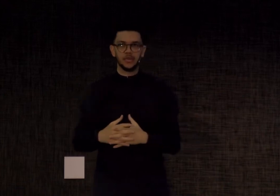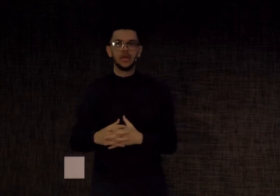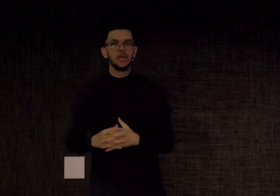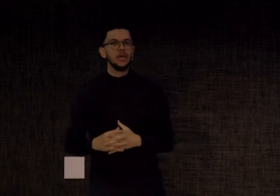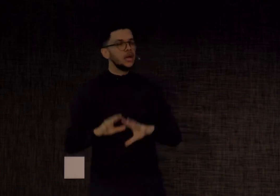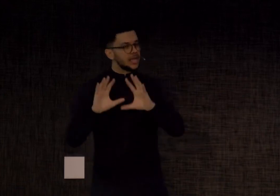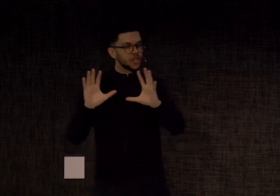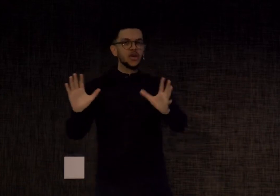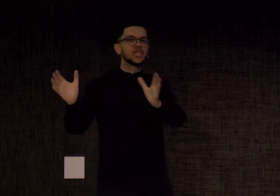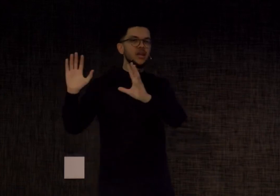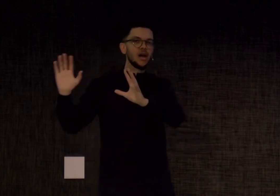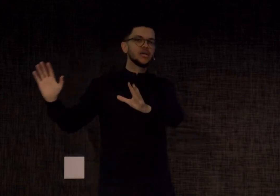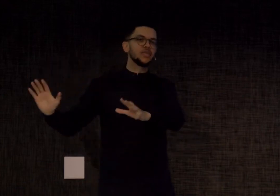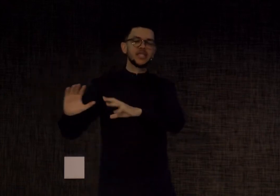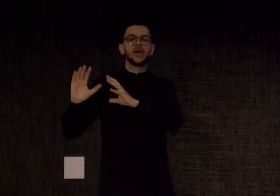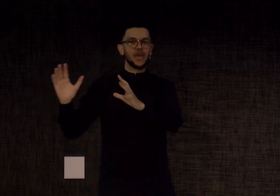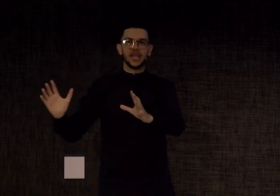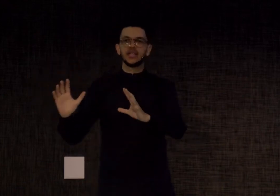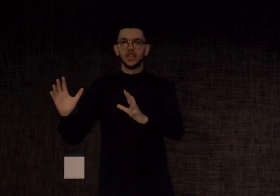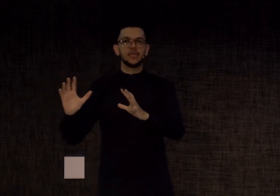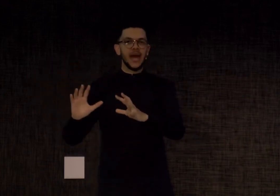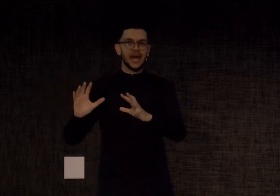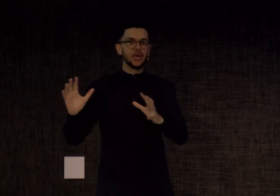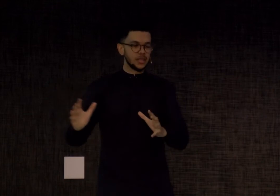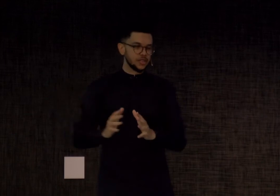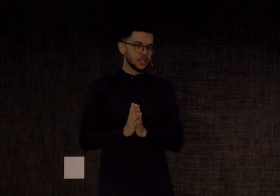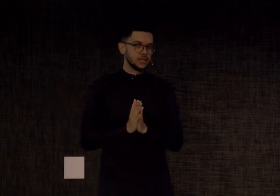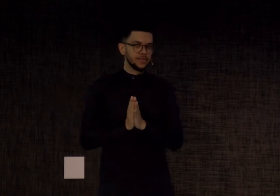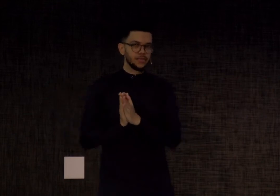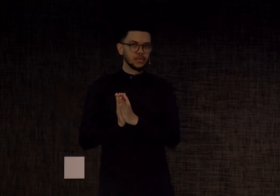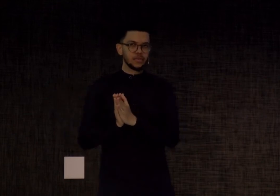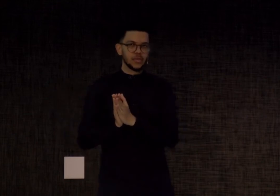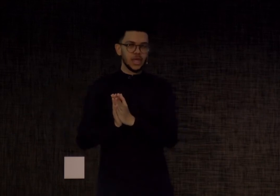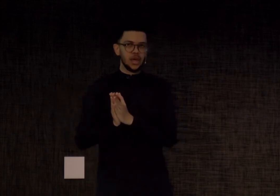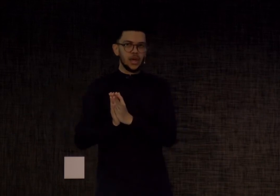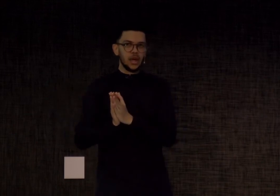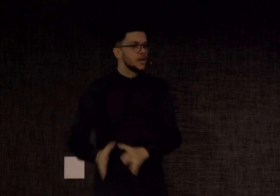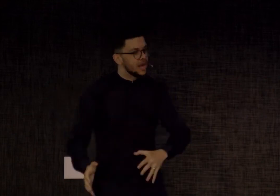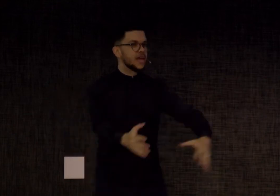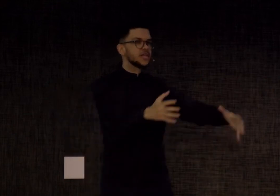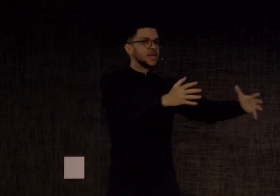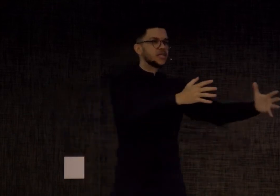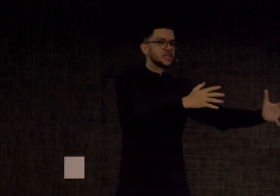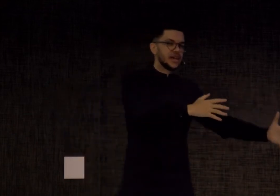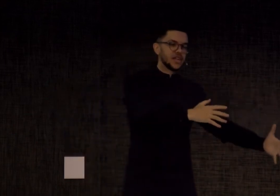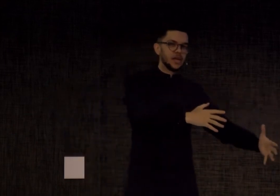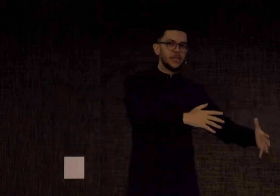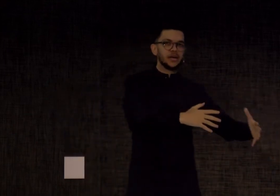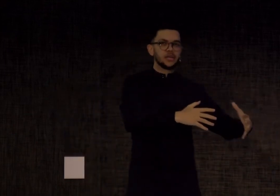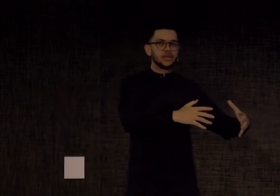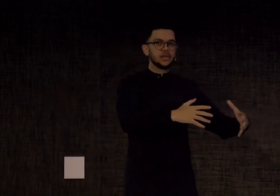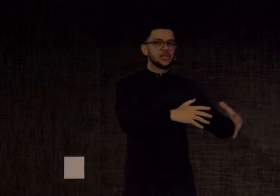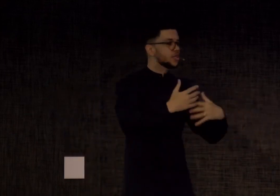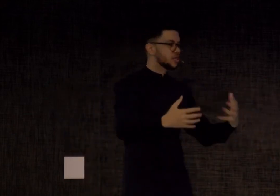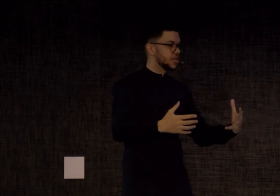people. And sure, there's a long debate about whether that's good, bad, or indifferent. Then we have another debate in South Africa